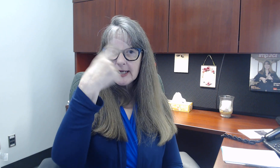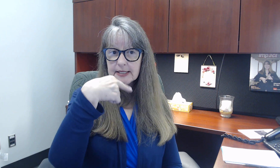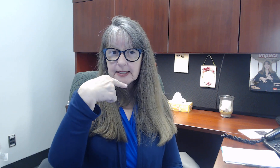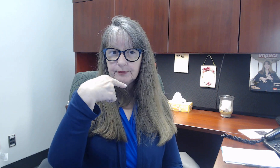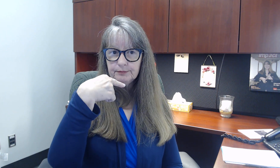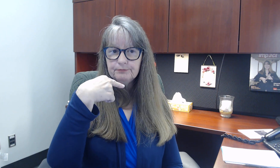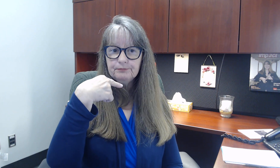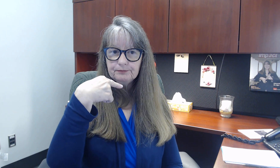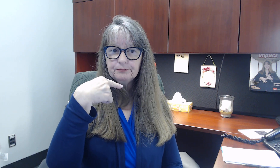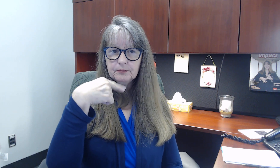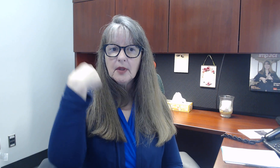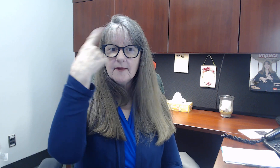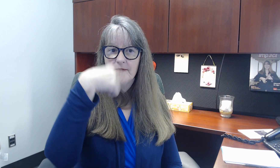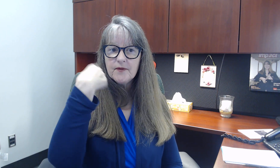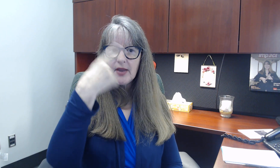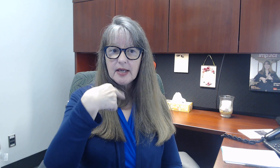Face. Face.